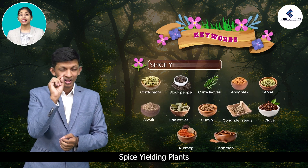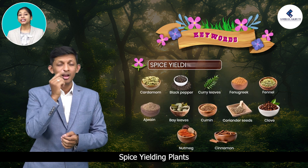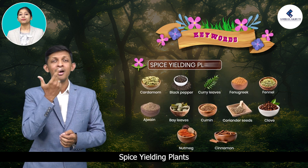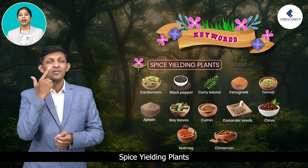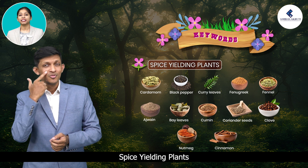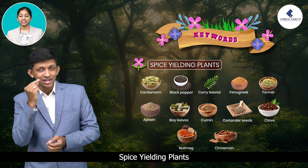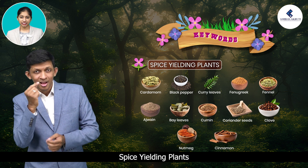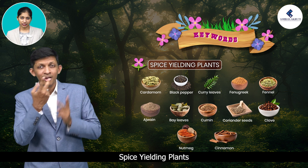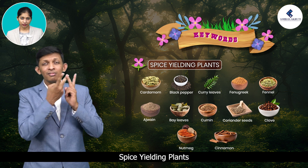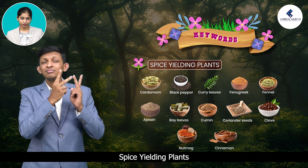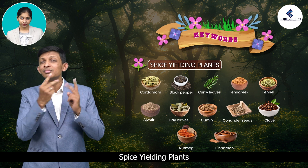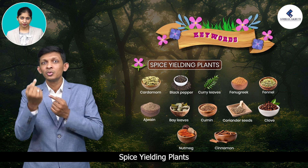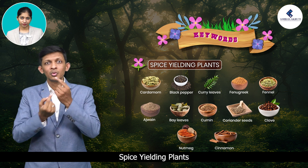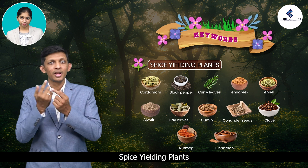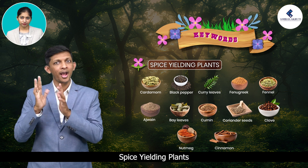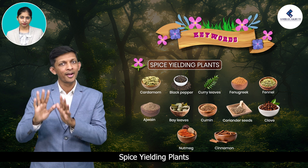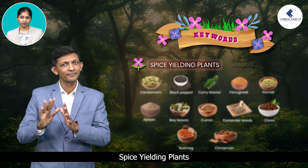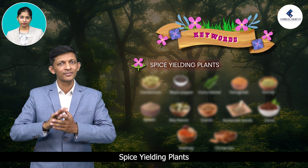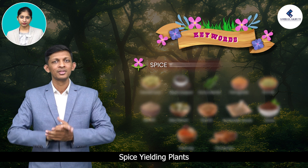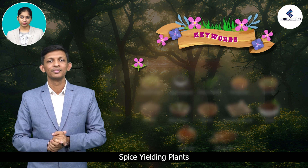spice yielding plants,